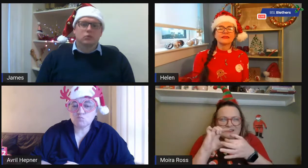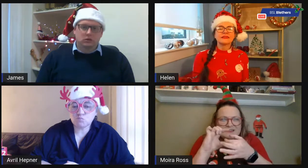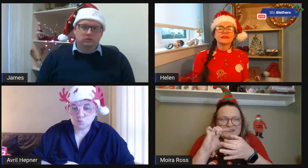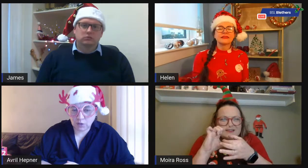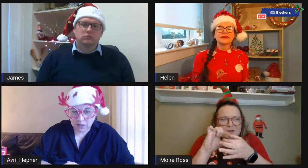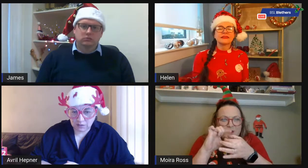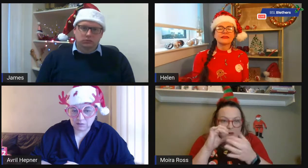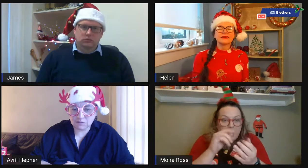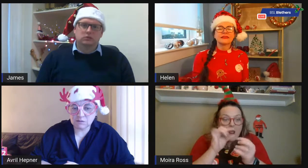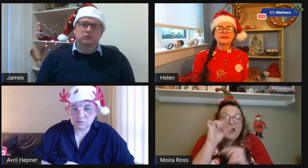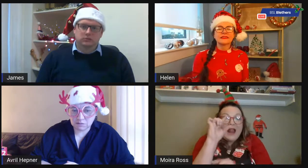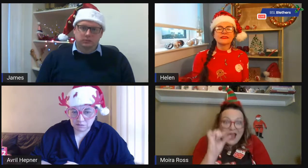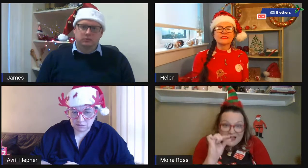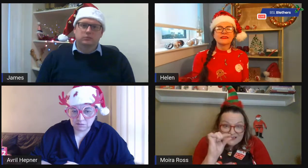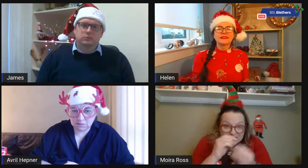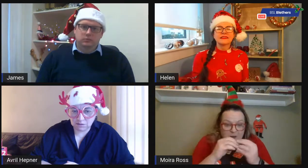you know, the pink and white.